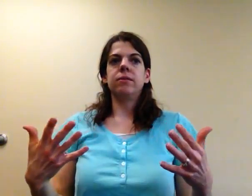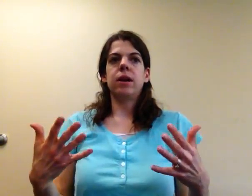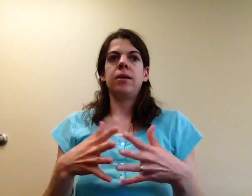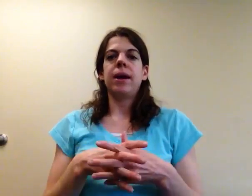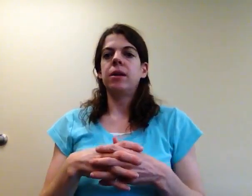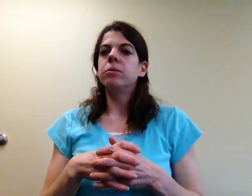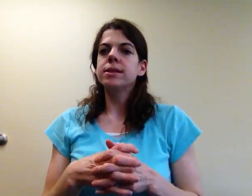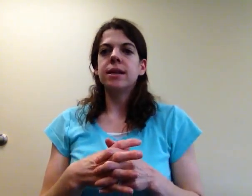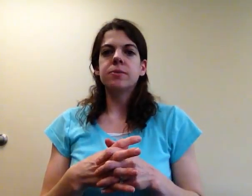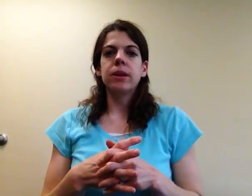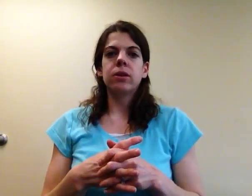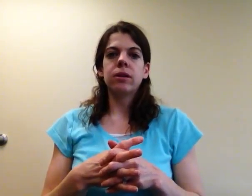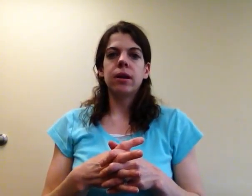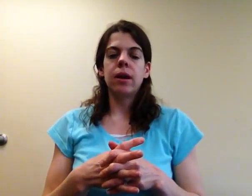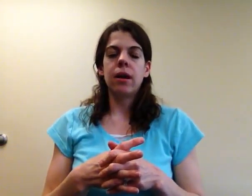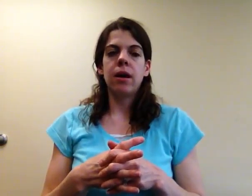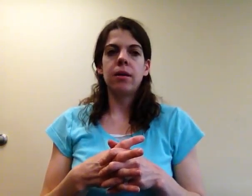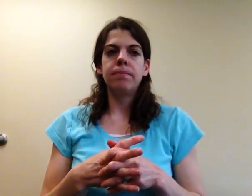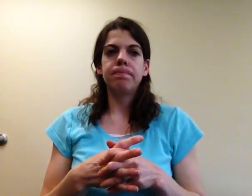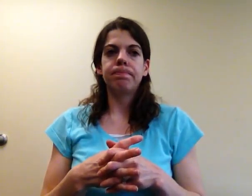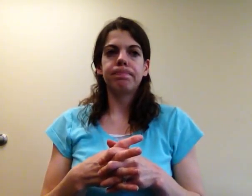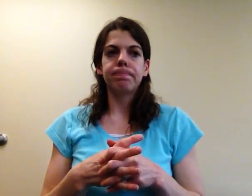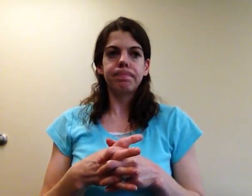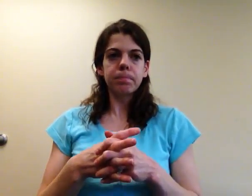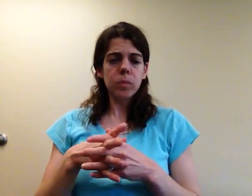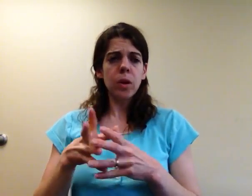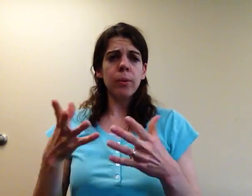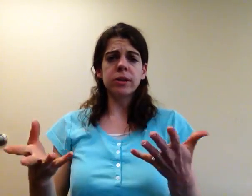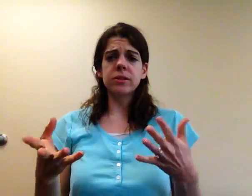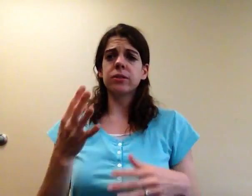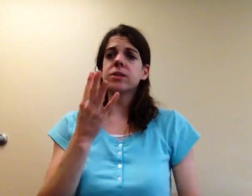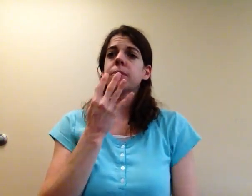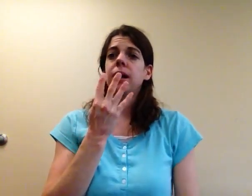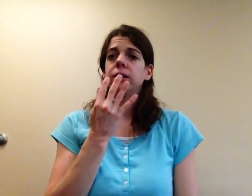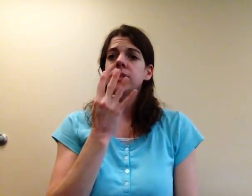Monkey is like you would sign monkey. I guess it's kind of lower. You maybe can't see monkey.